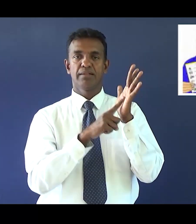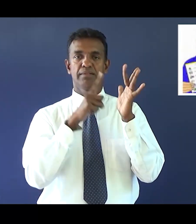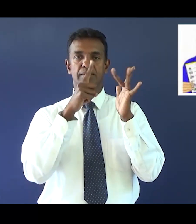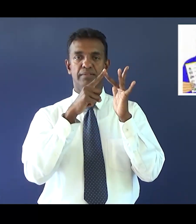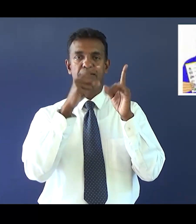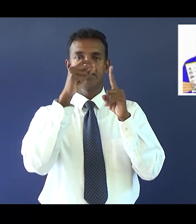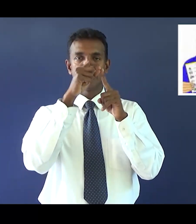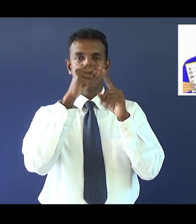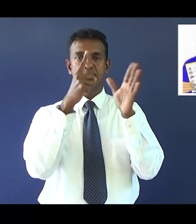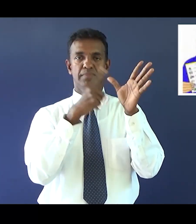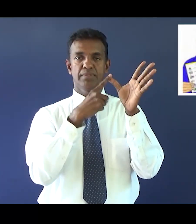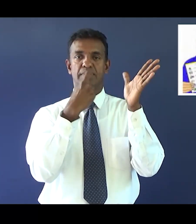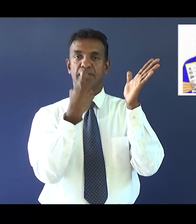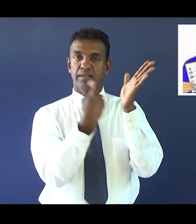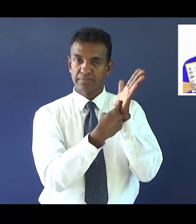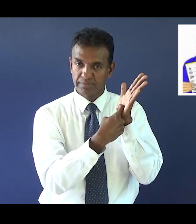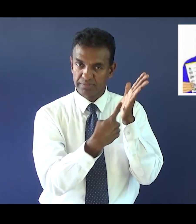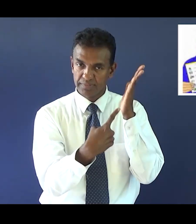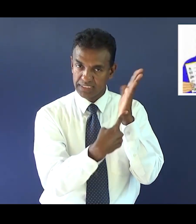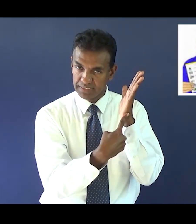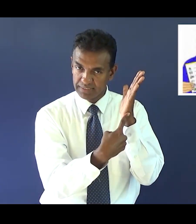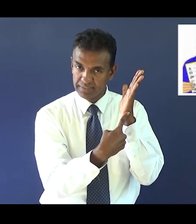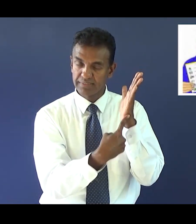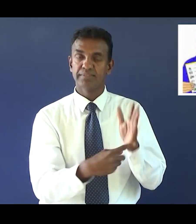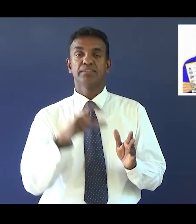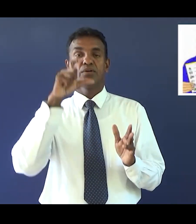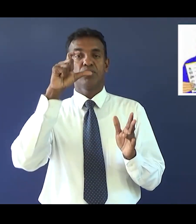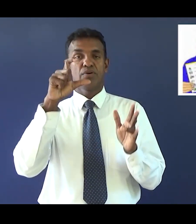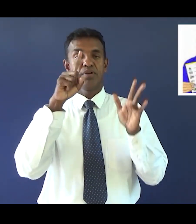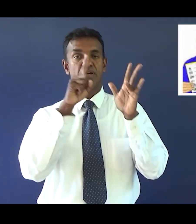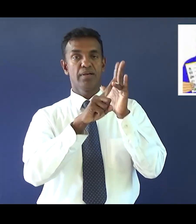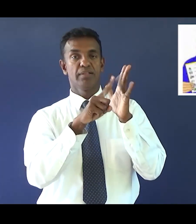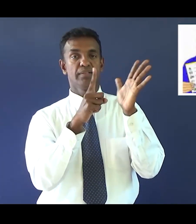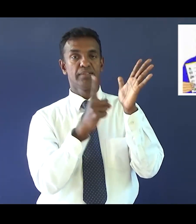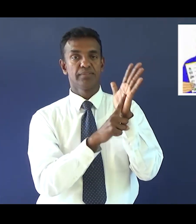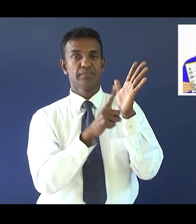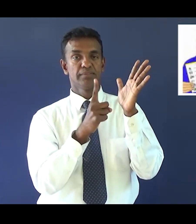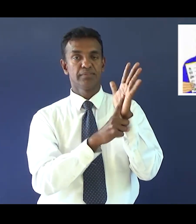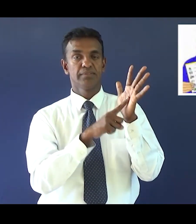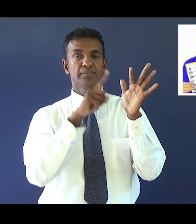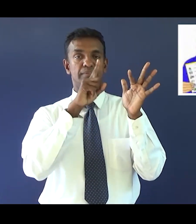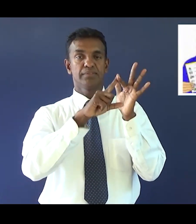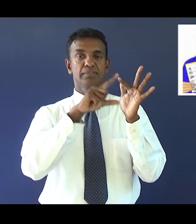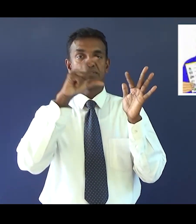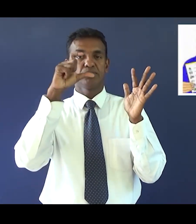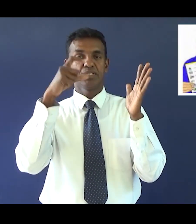Valuing People clip art collection, Inspired Services Publishing Limited.